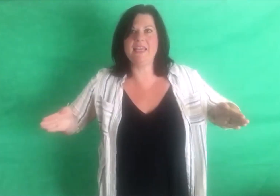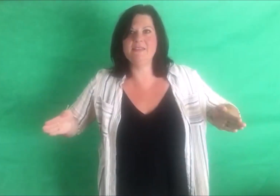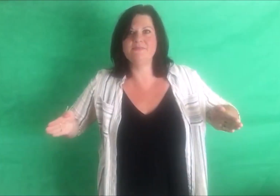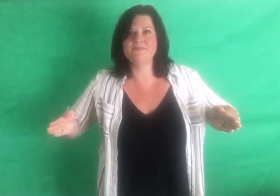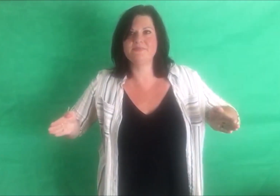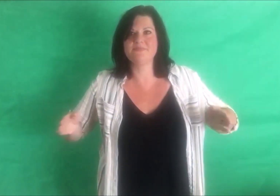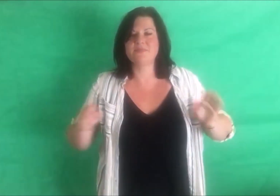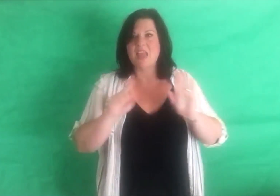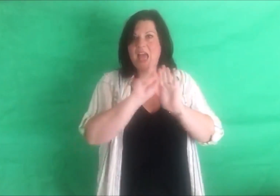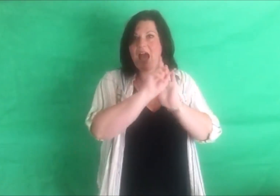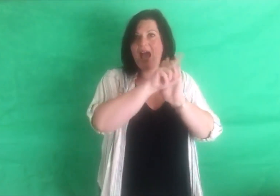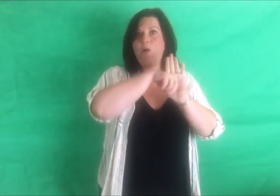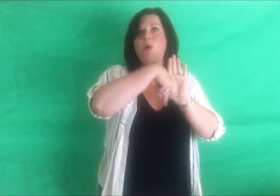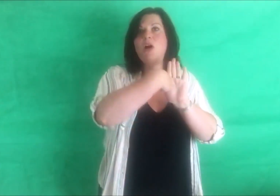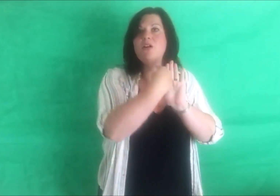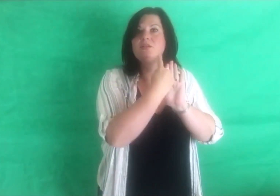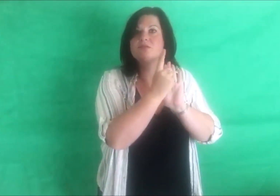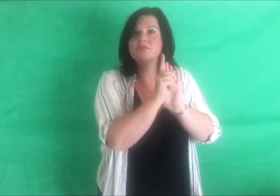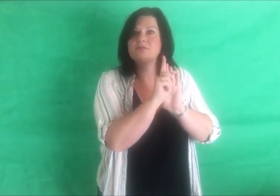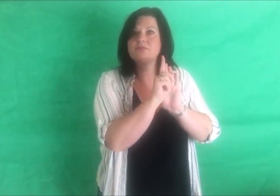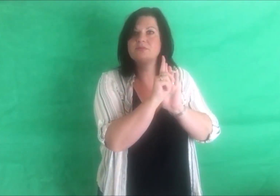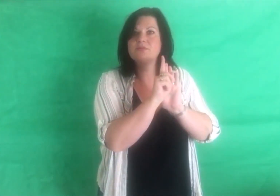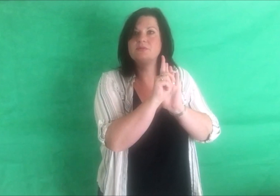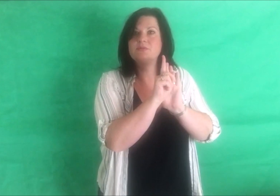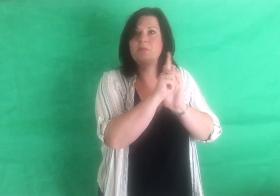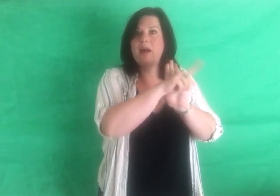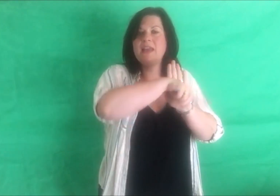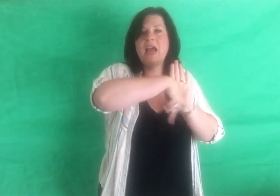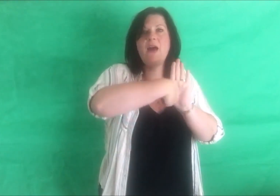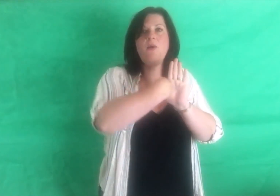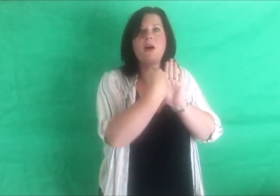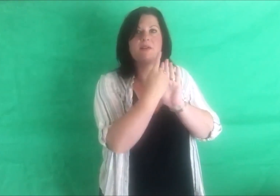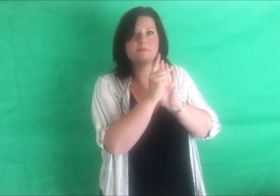fattening hour by hour.